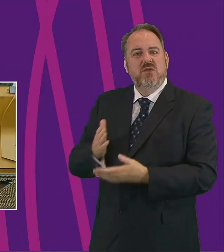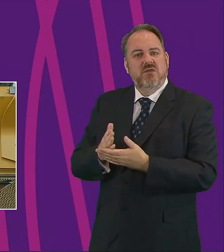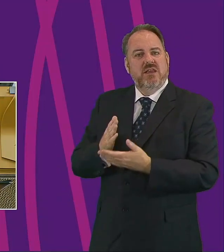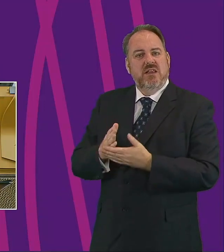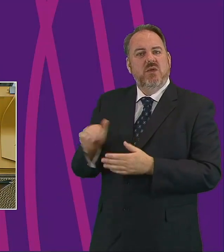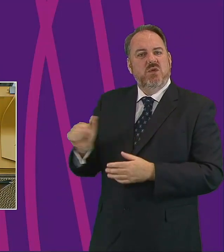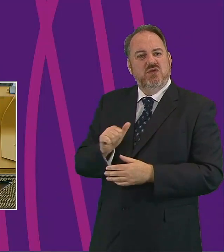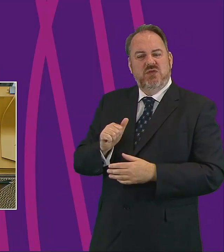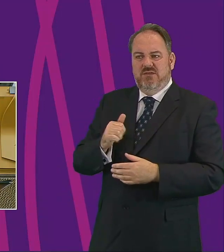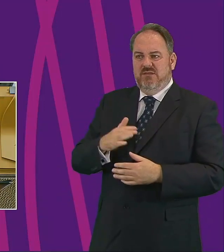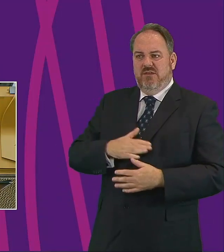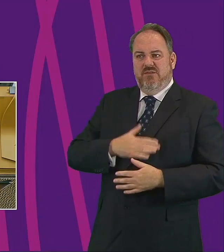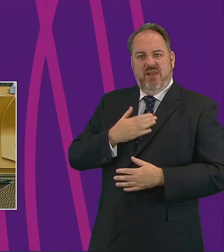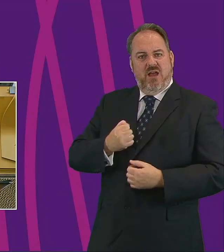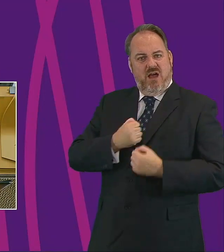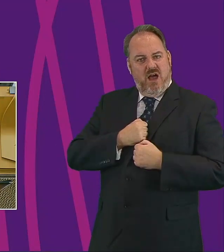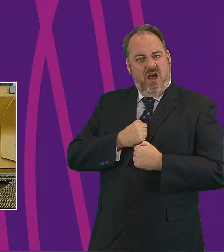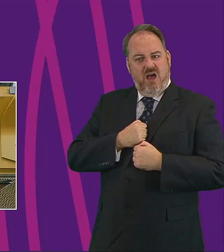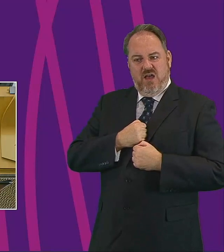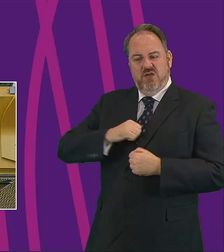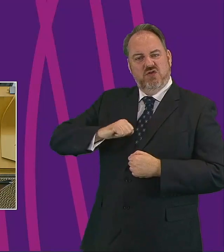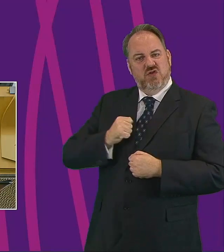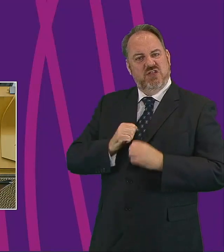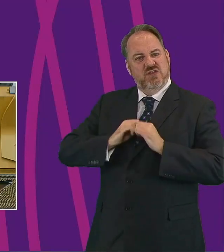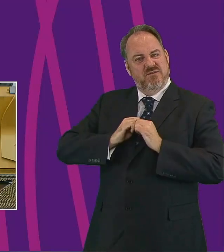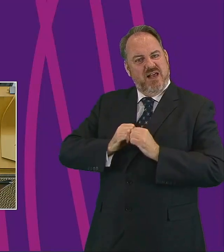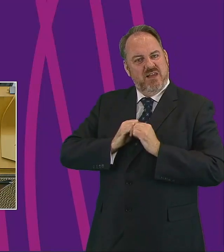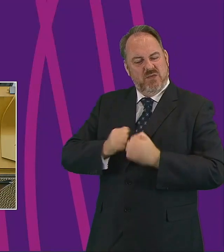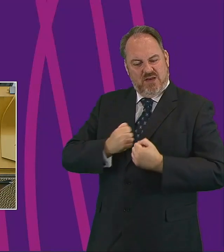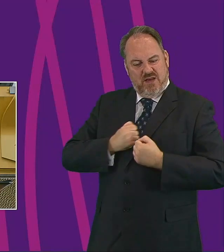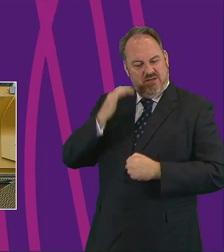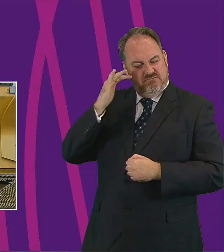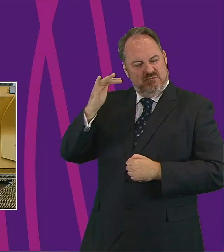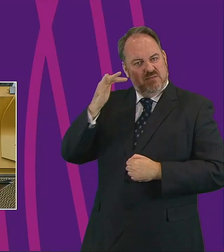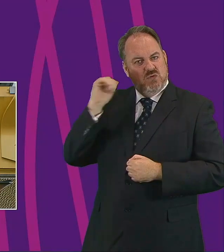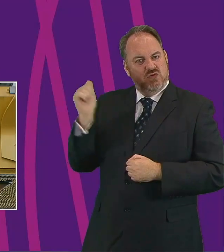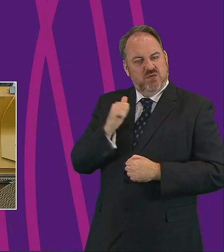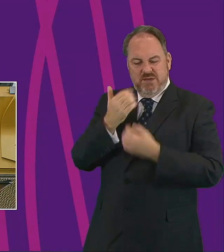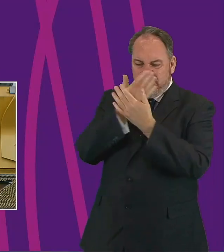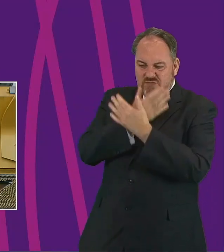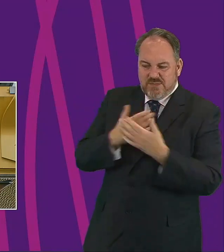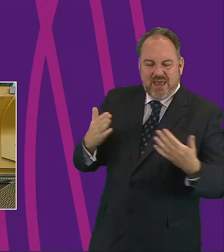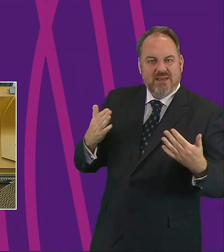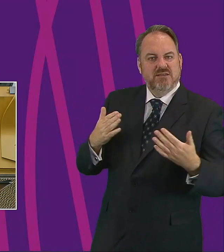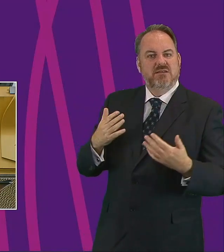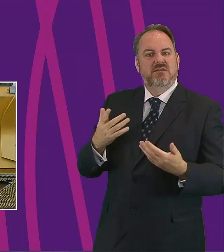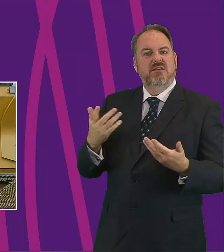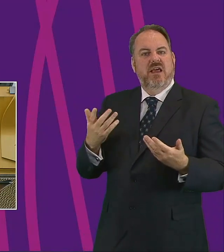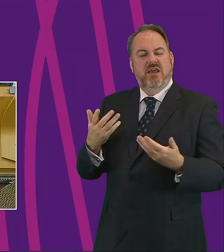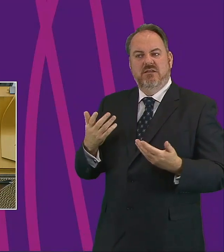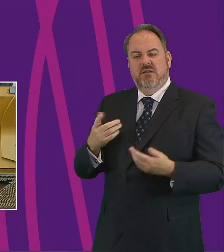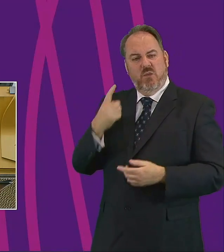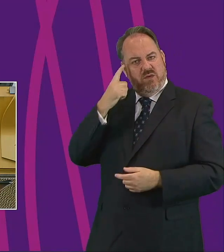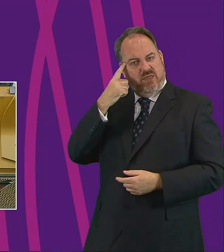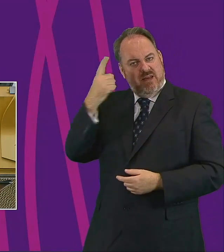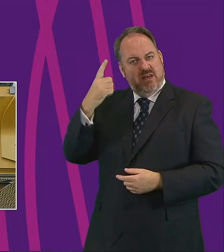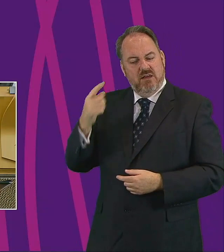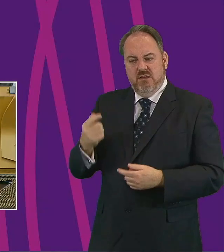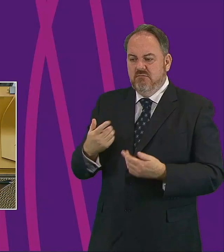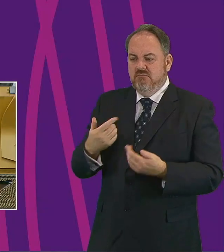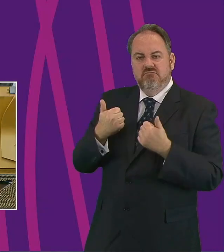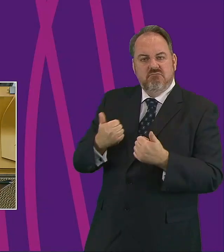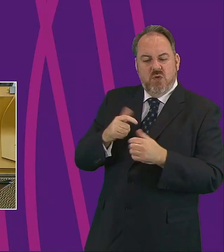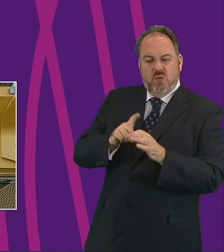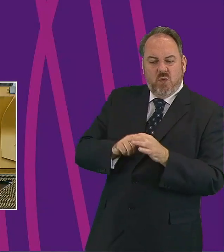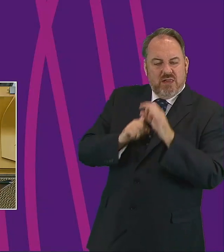our values as a country. I also do support Positive Action in Housing's call for an inquiry, and we will